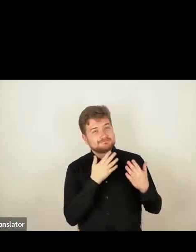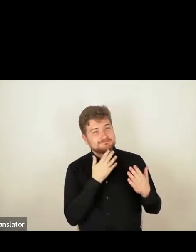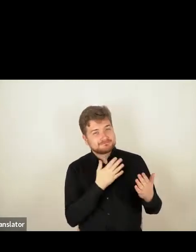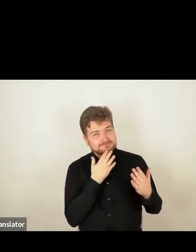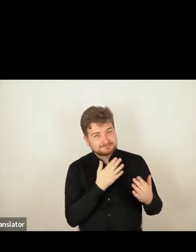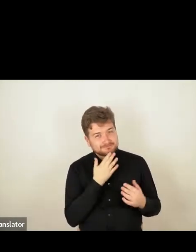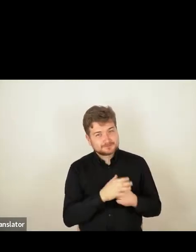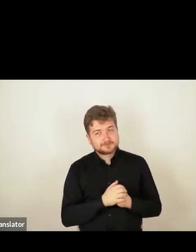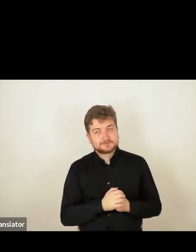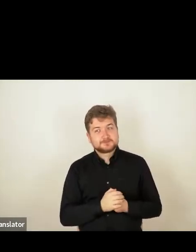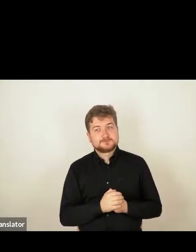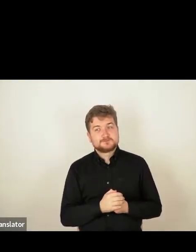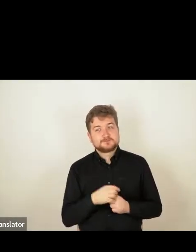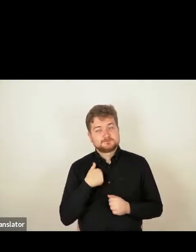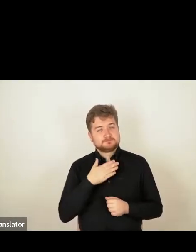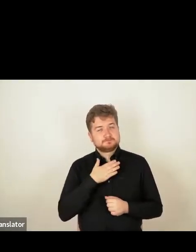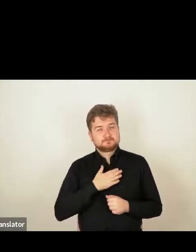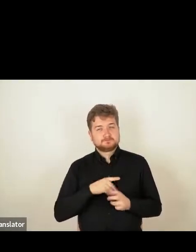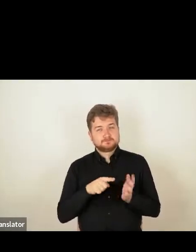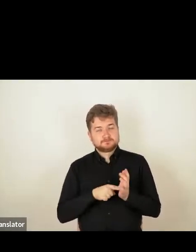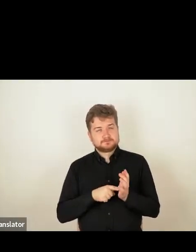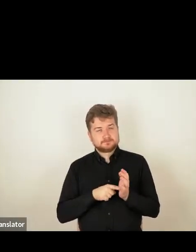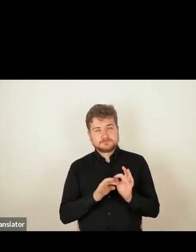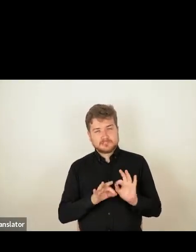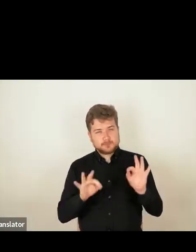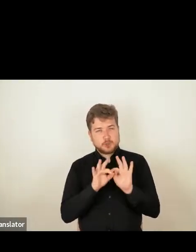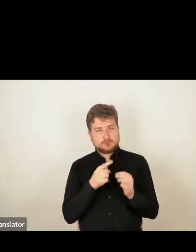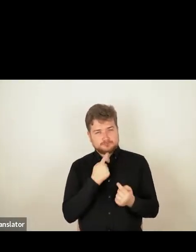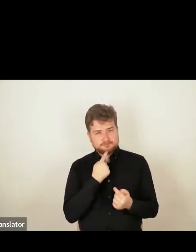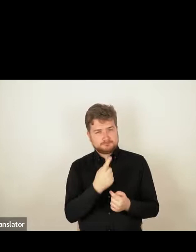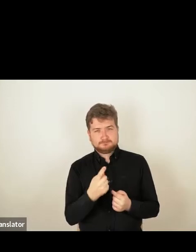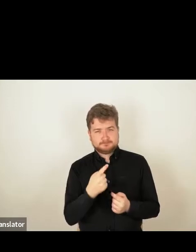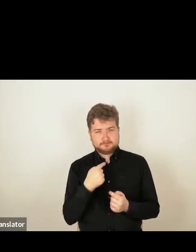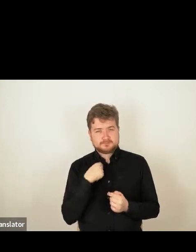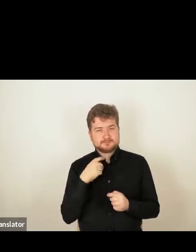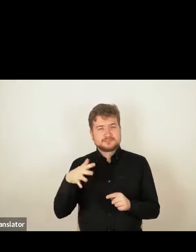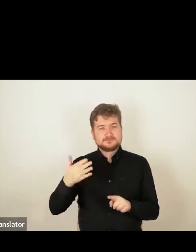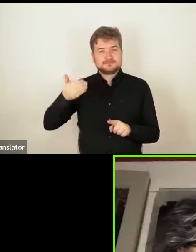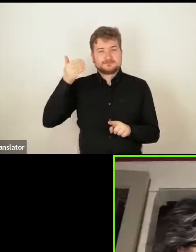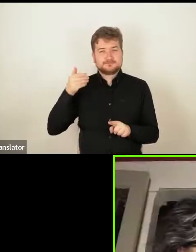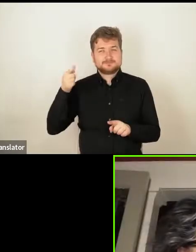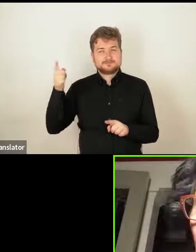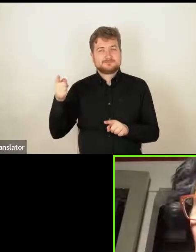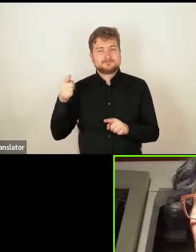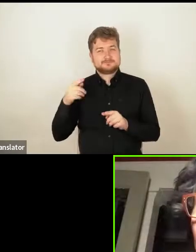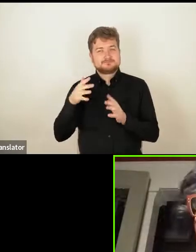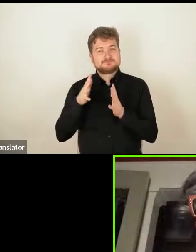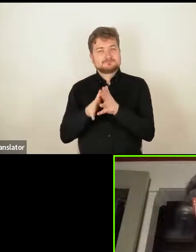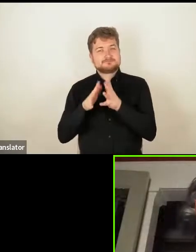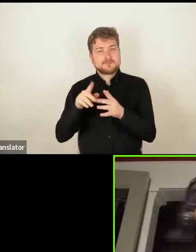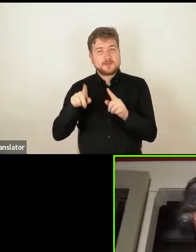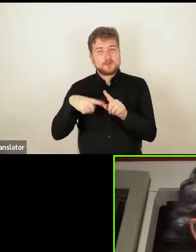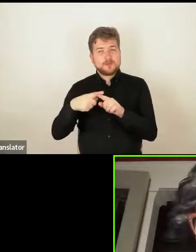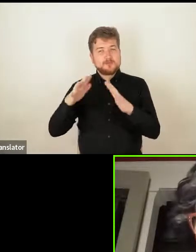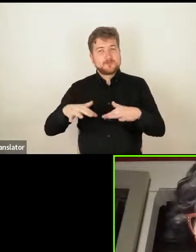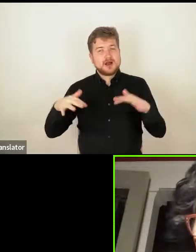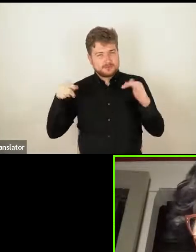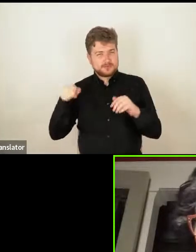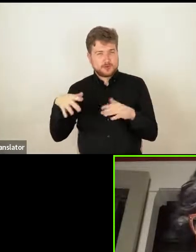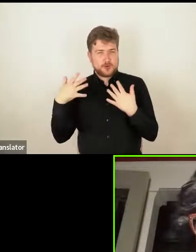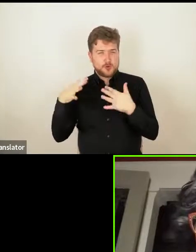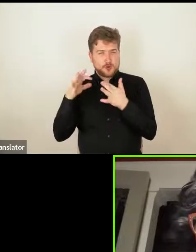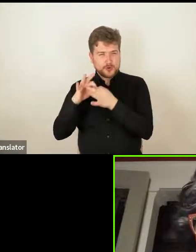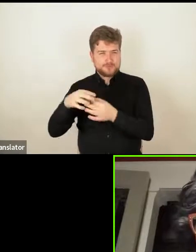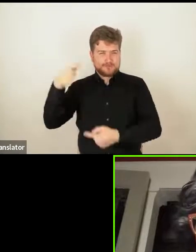highlight one thing that the last speaker said when she talked about parliaments being political. And we are seeing in